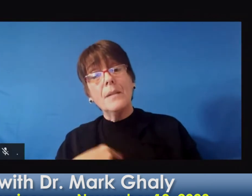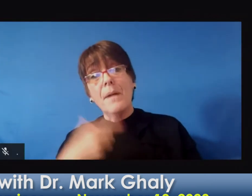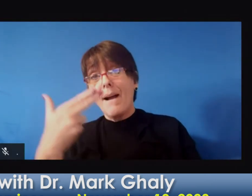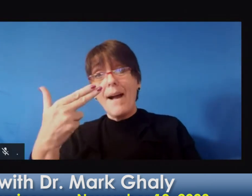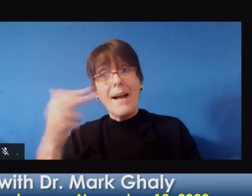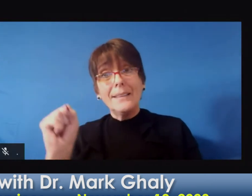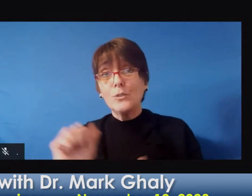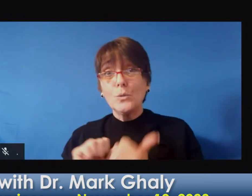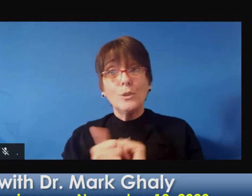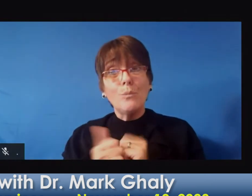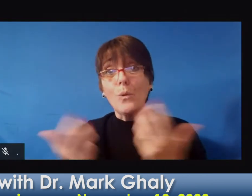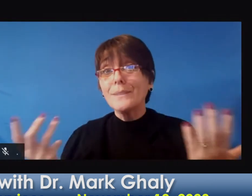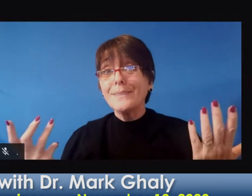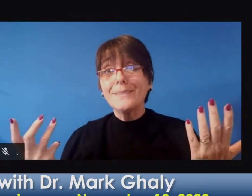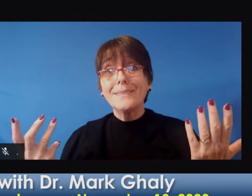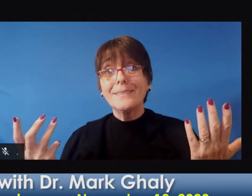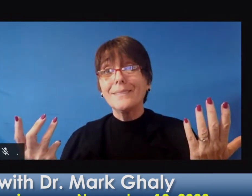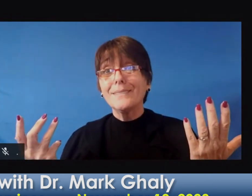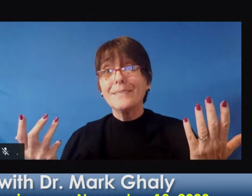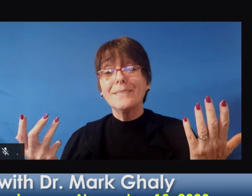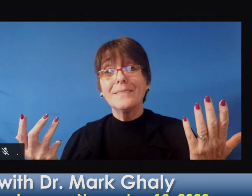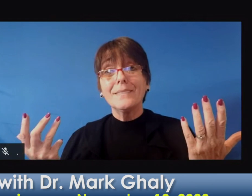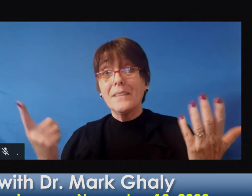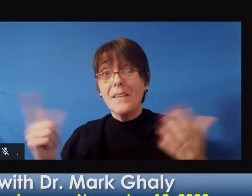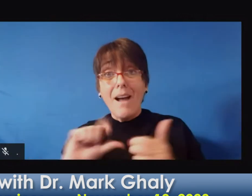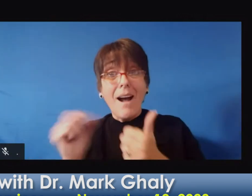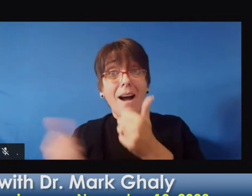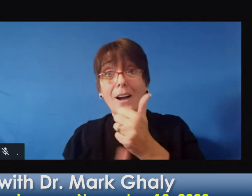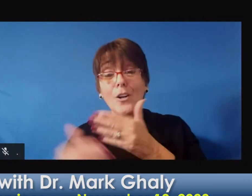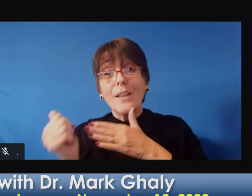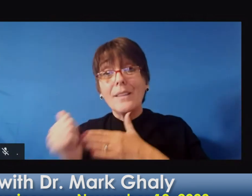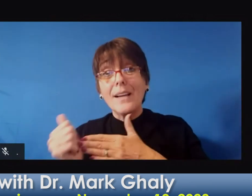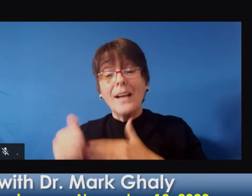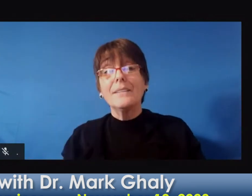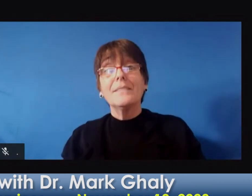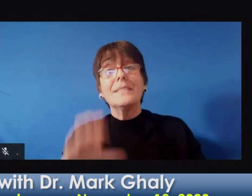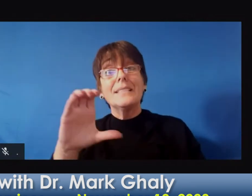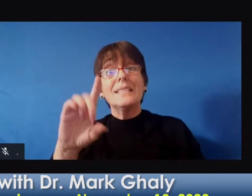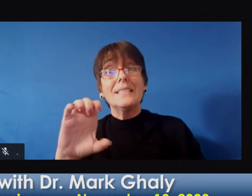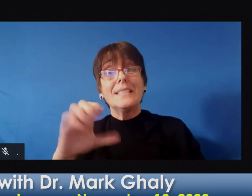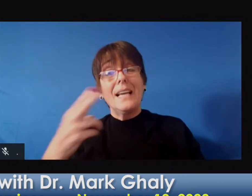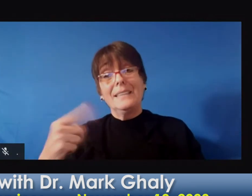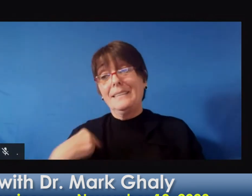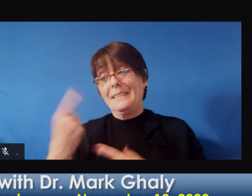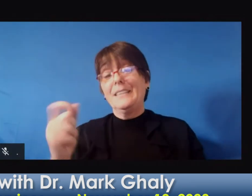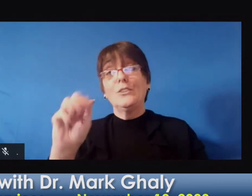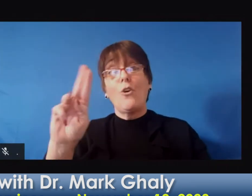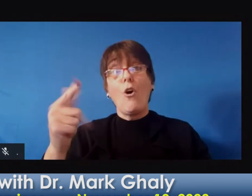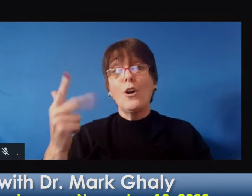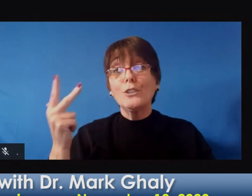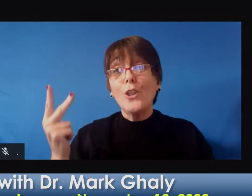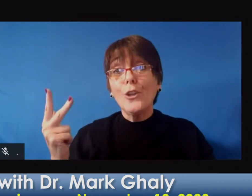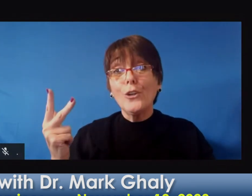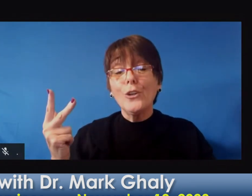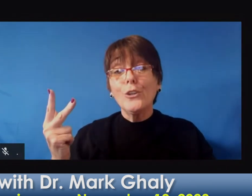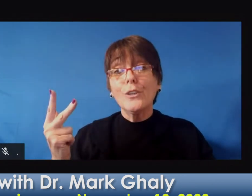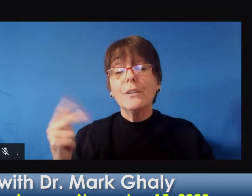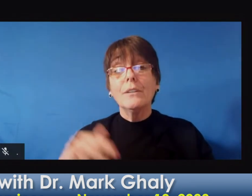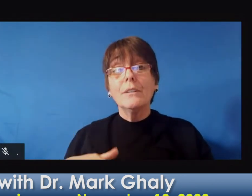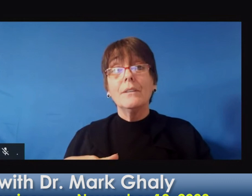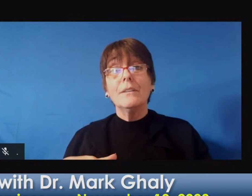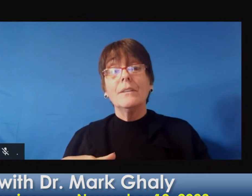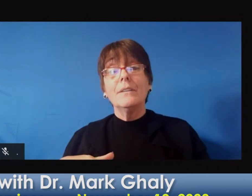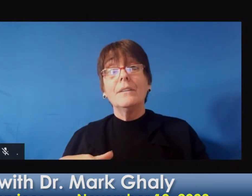sports that have also been under the guidelines of the CDPH since August 3rd about limiting